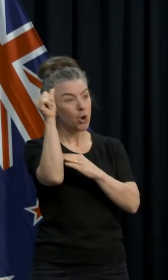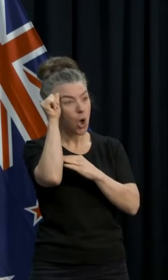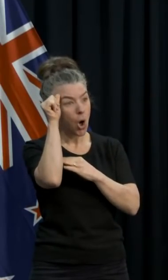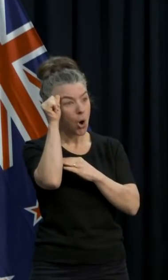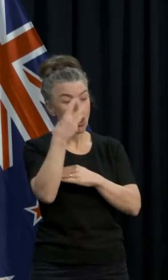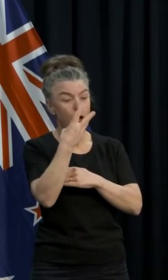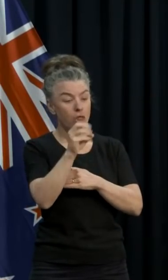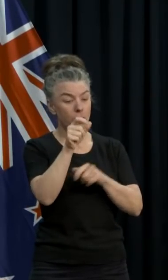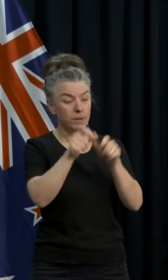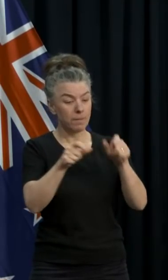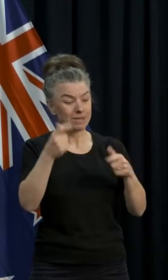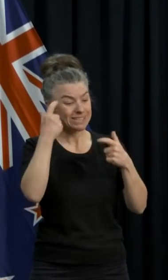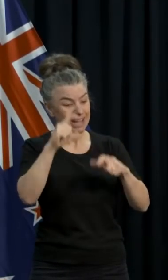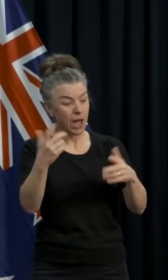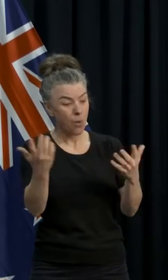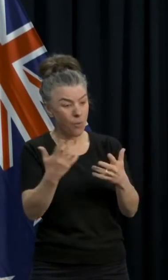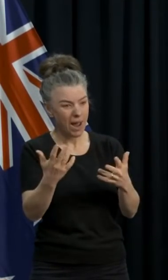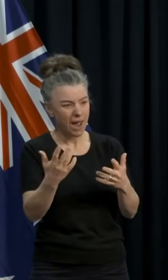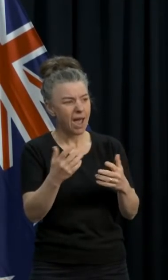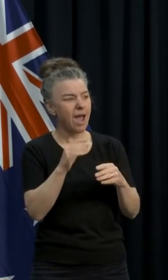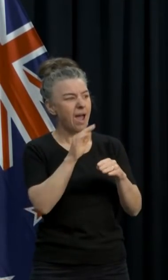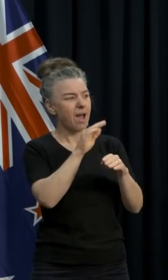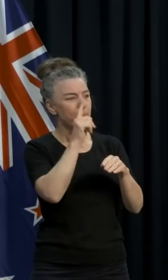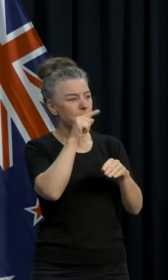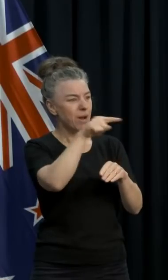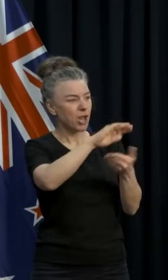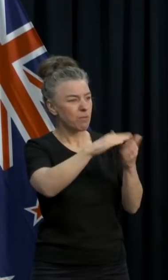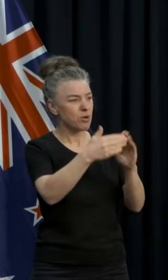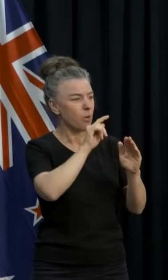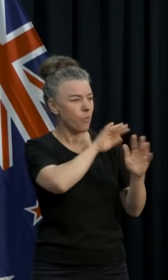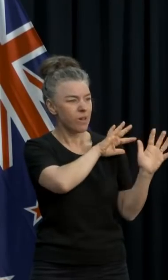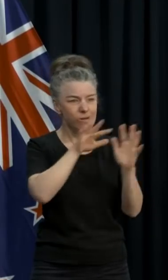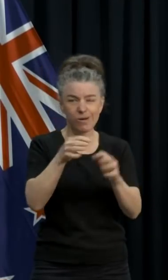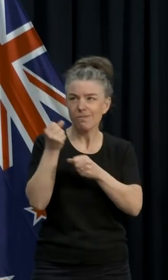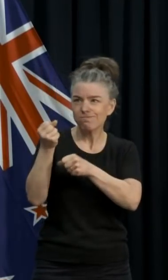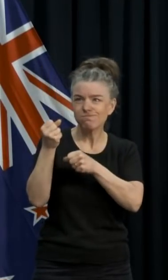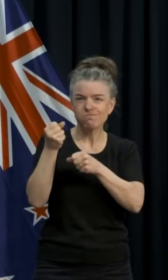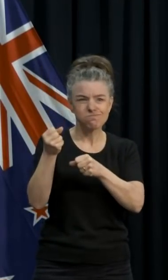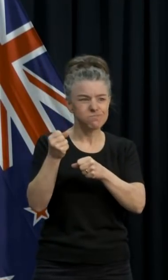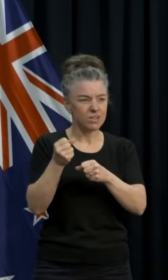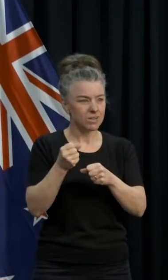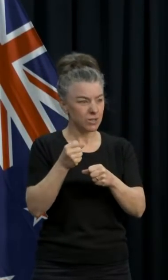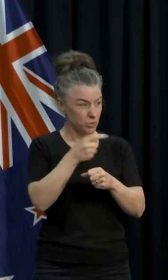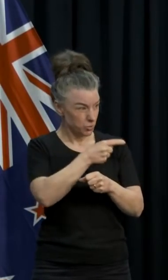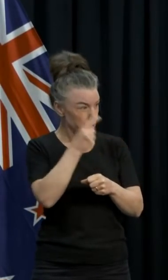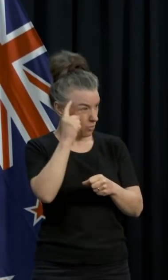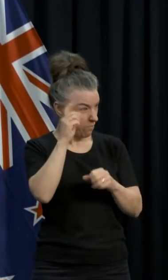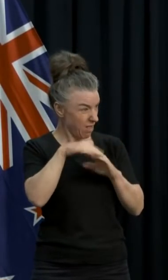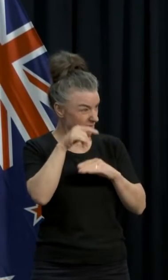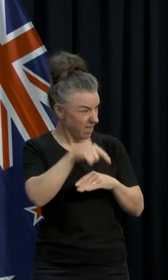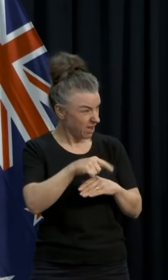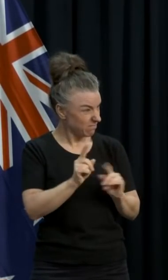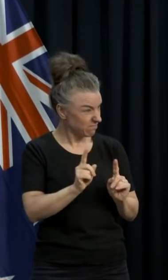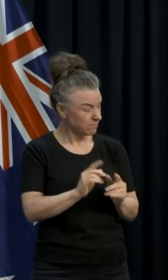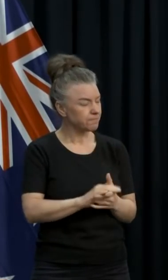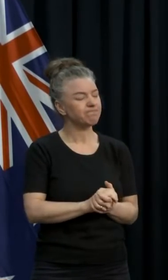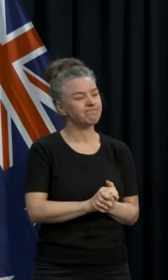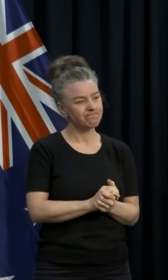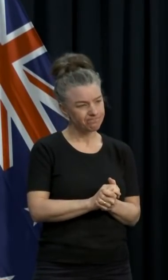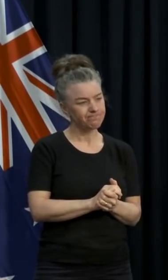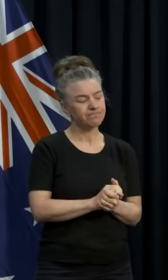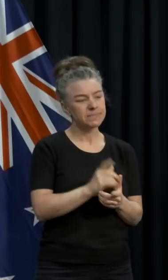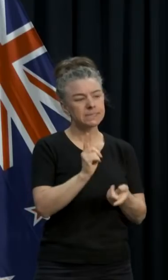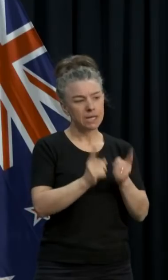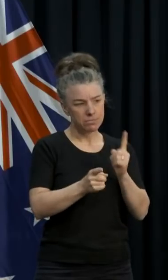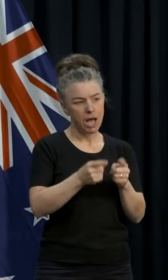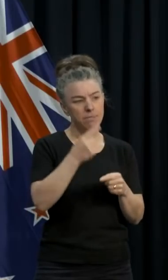Do you have any evidence to support that? Look, what I do want to say, and we have seen evidence of where people have been